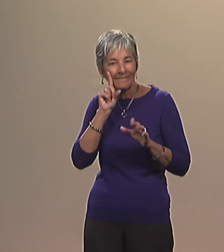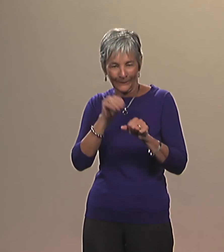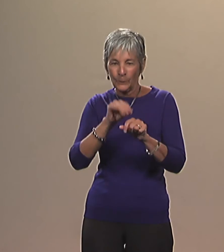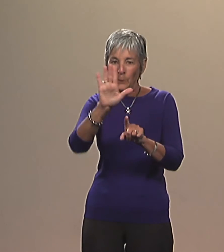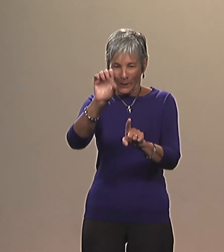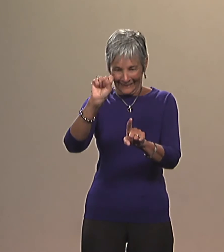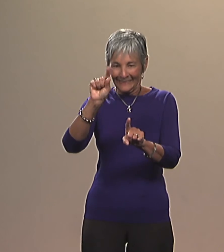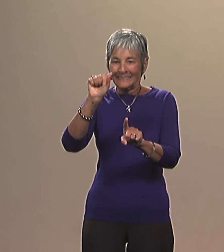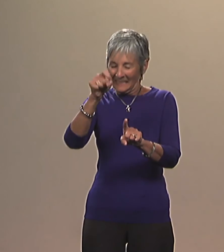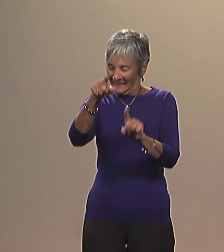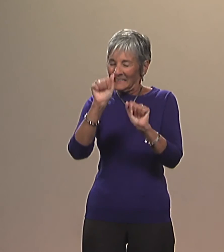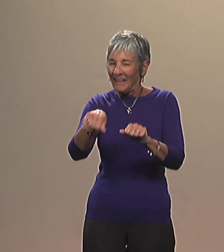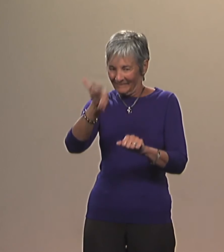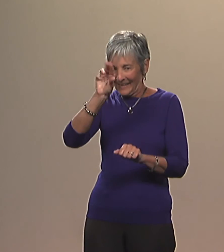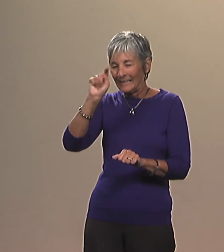deaf.